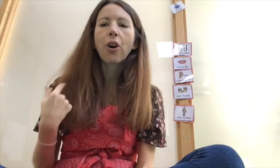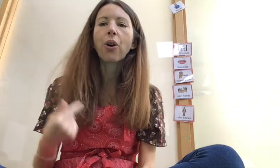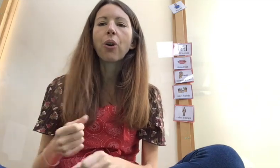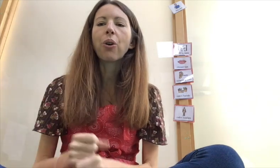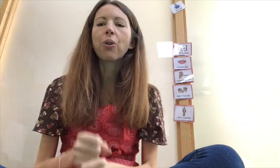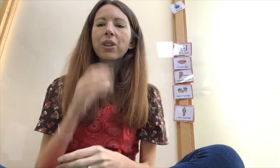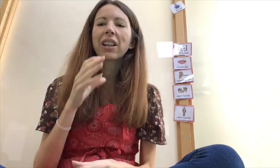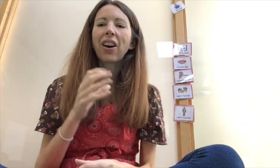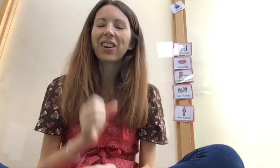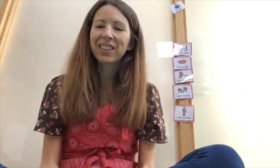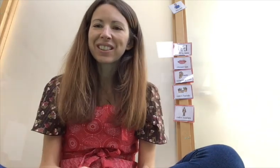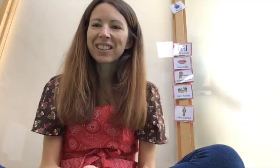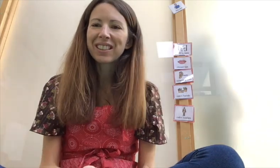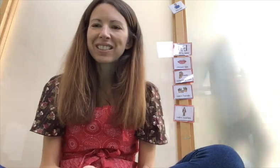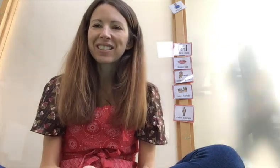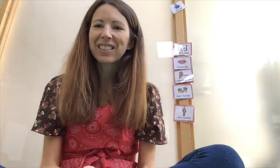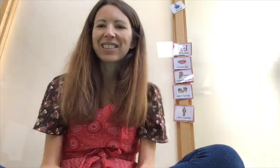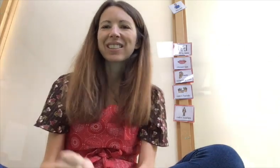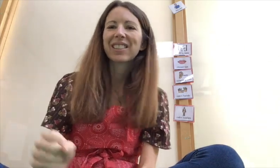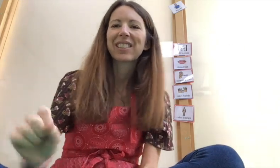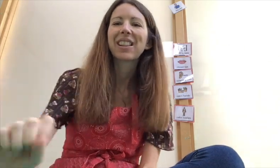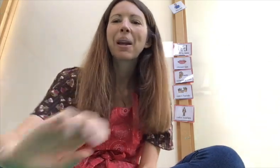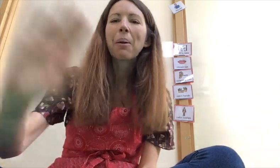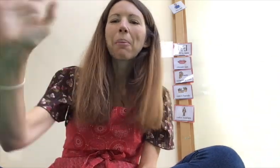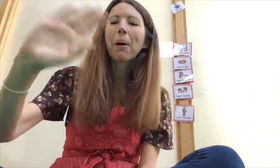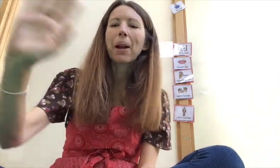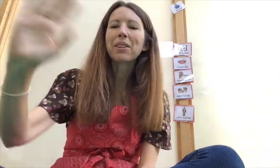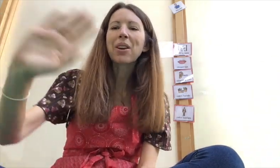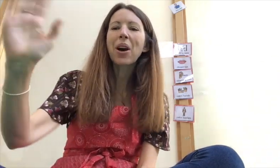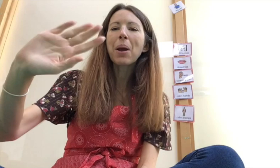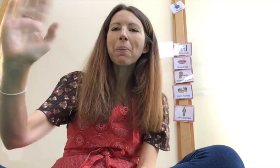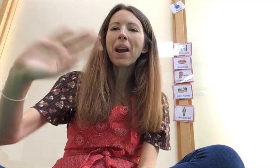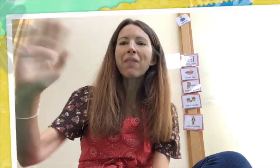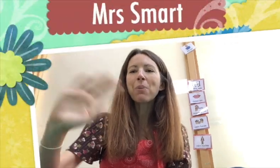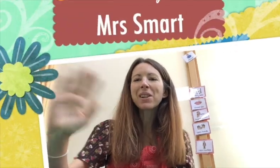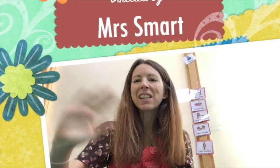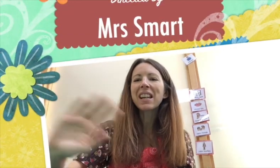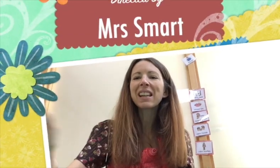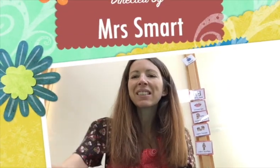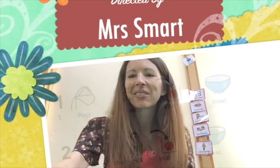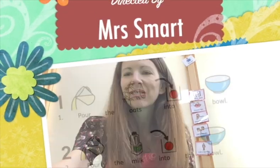Goldilocks. Enjoy. Bye everybody.